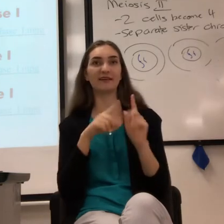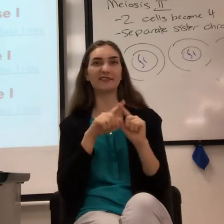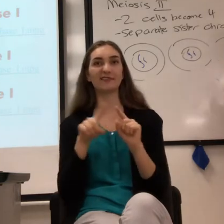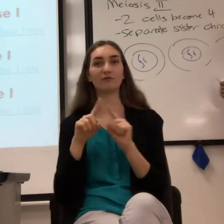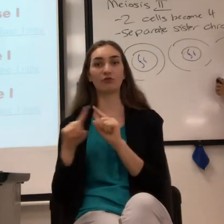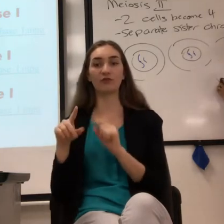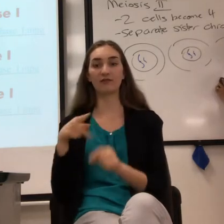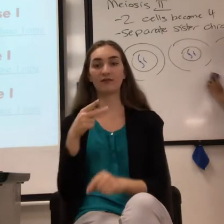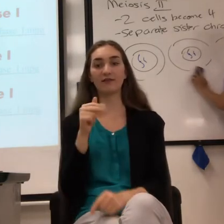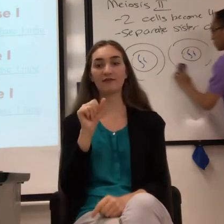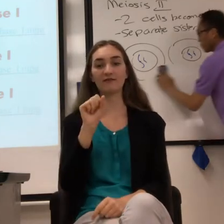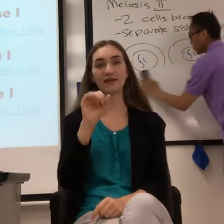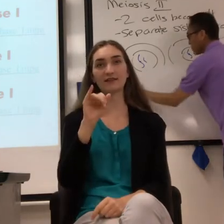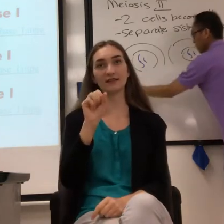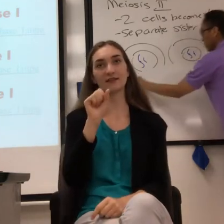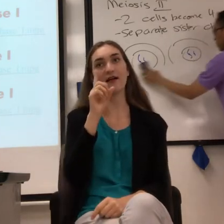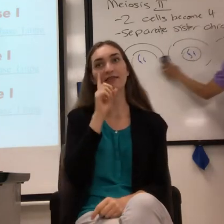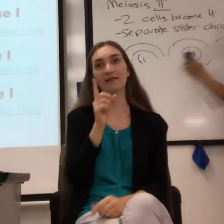to do.